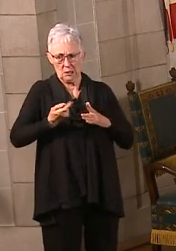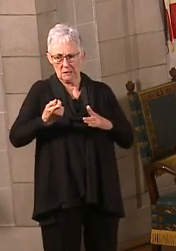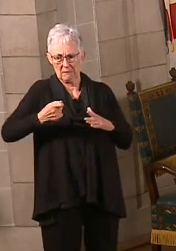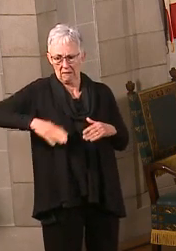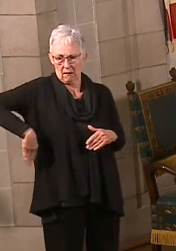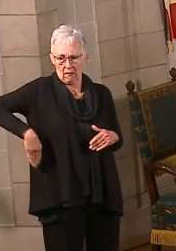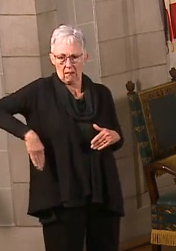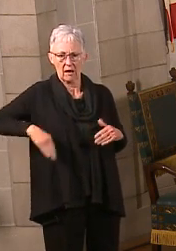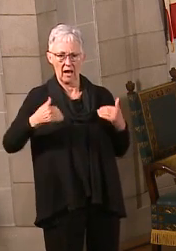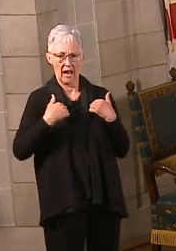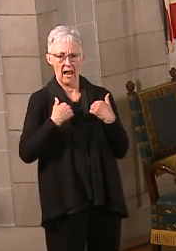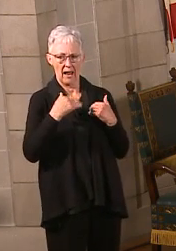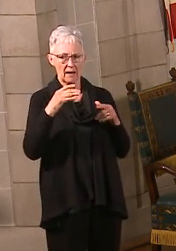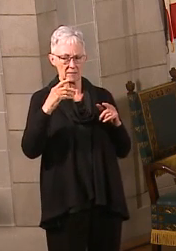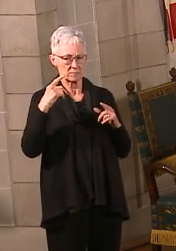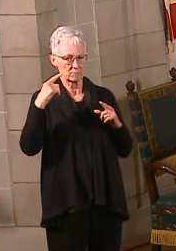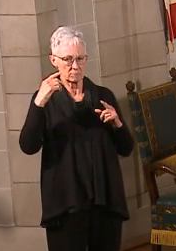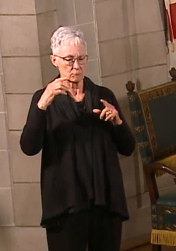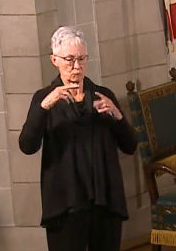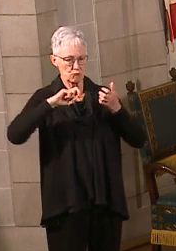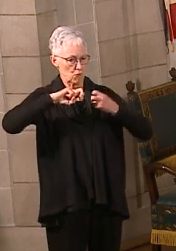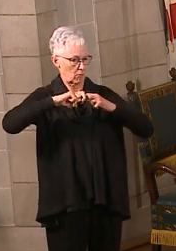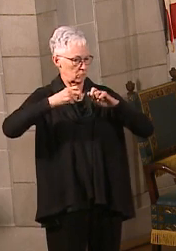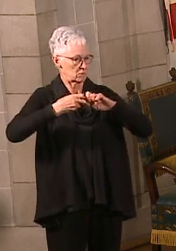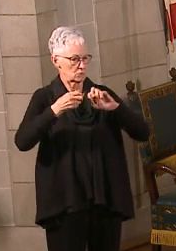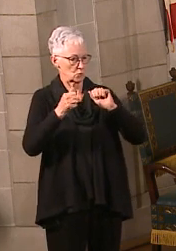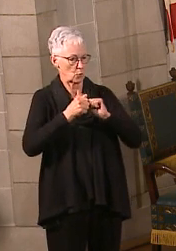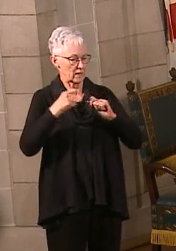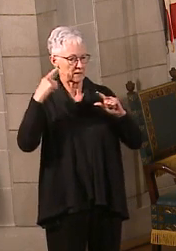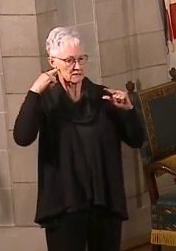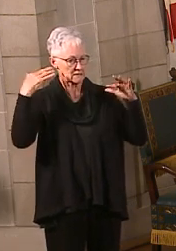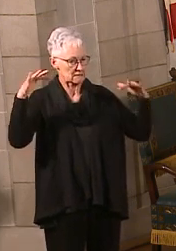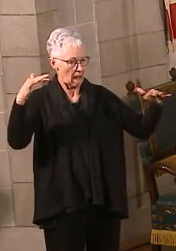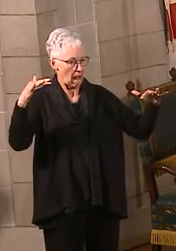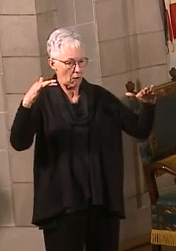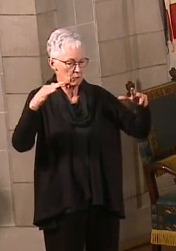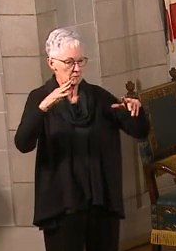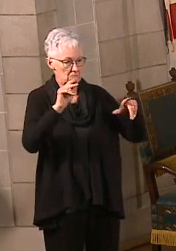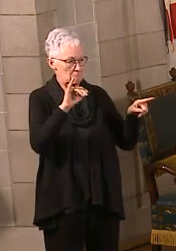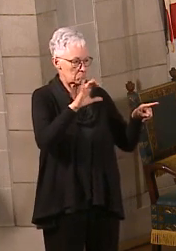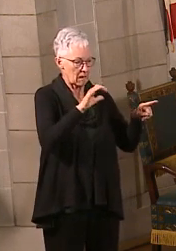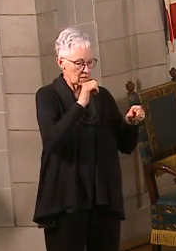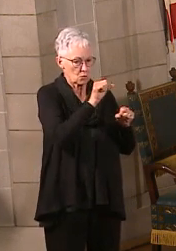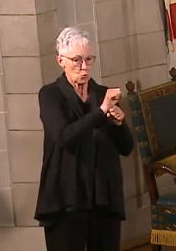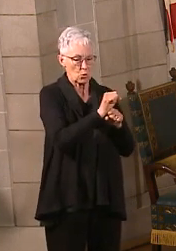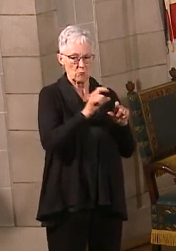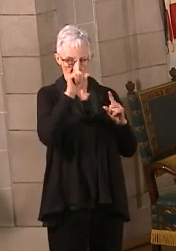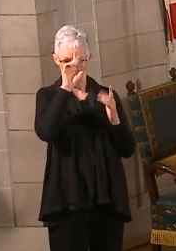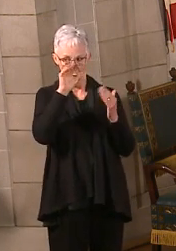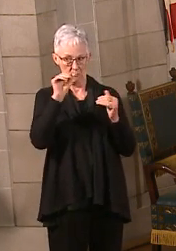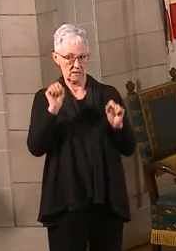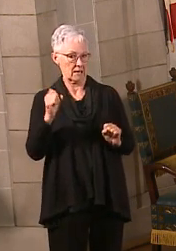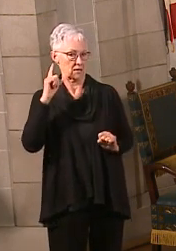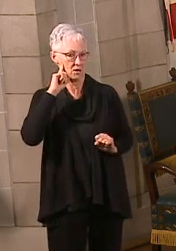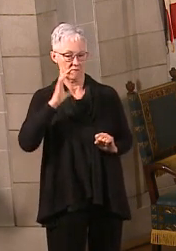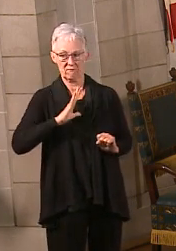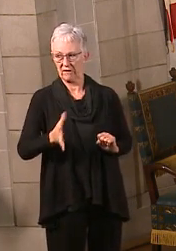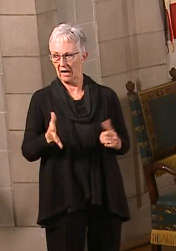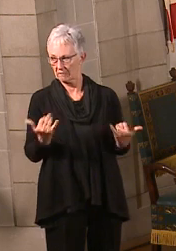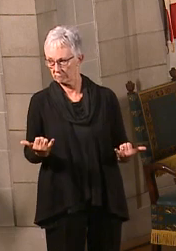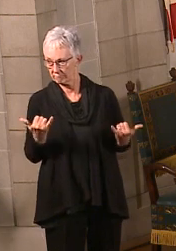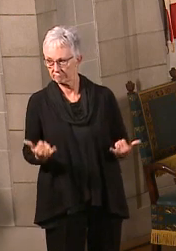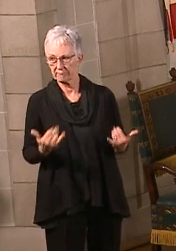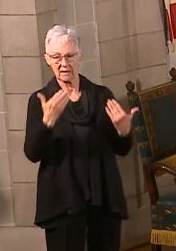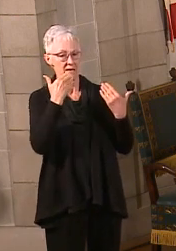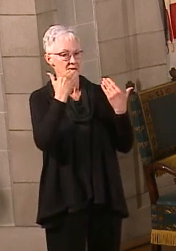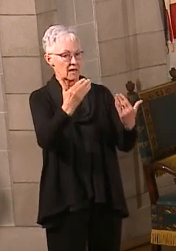issues that we had to take care of, but I think we've gotten those resolved, and hopefully everybody can hear well right now. So thank you for joining us